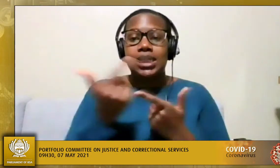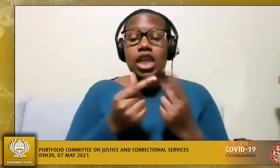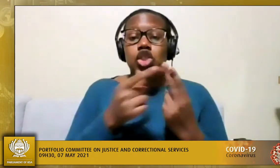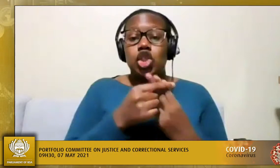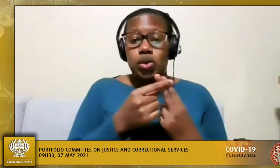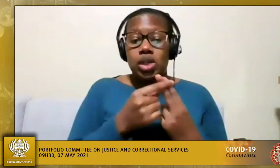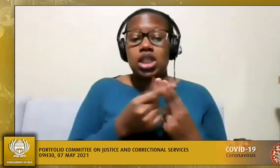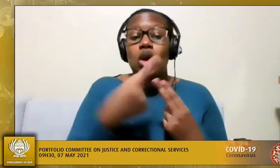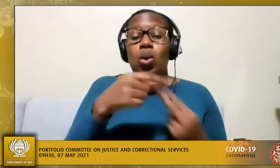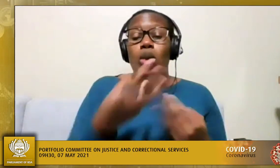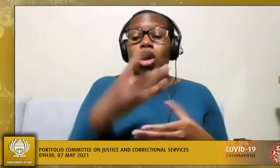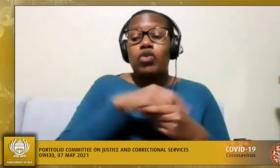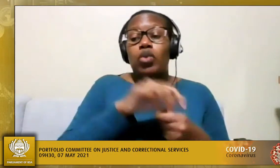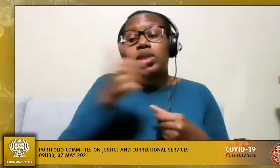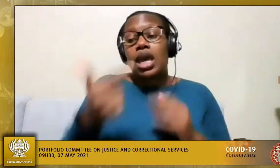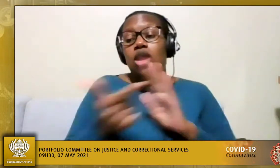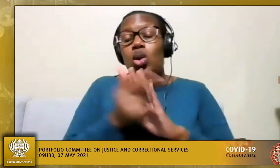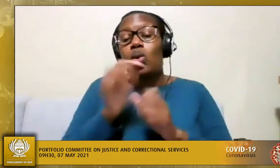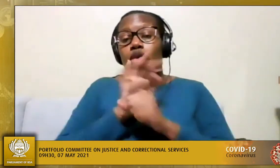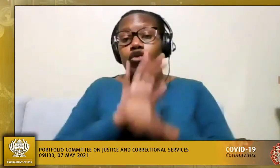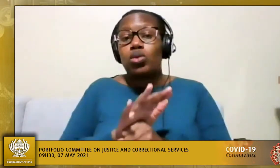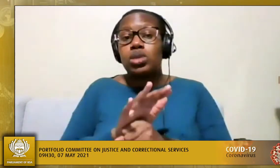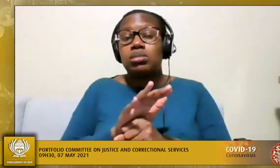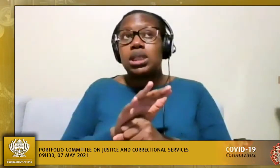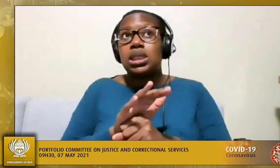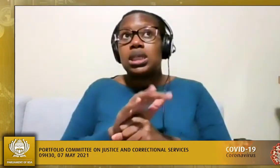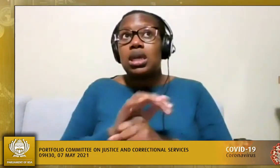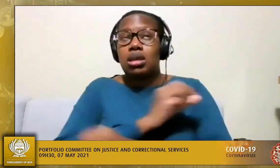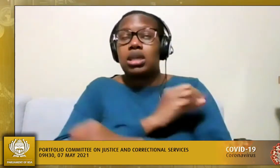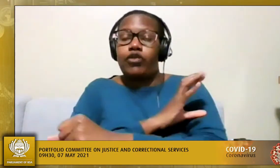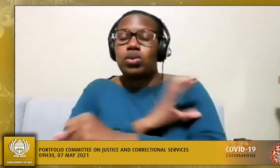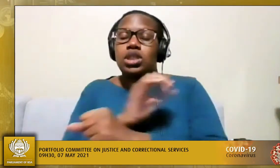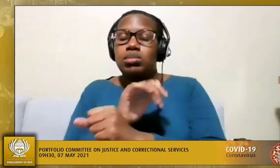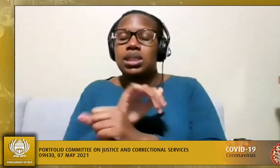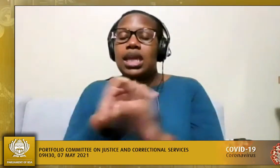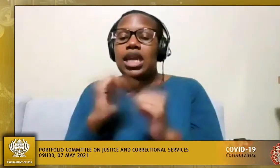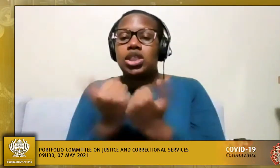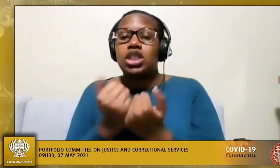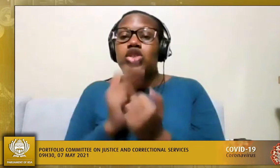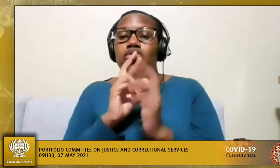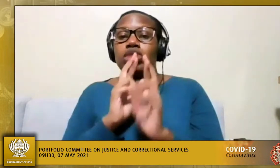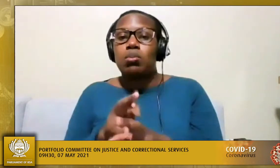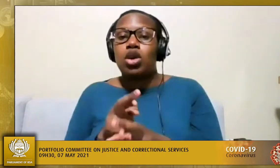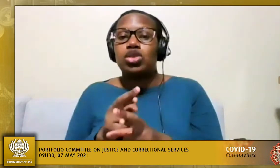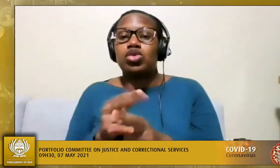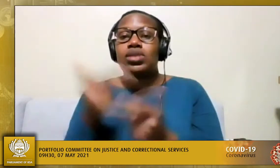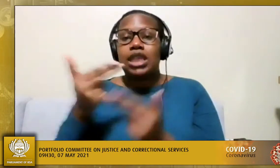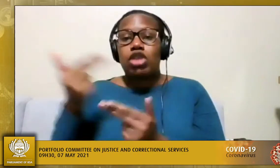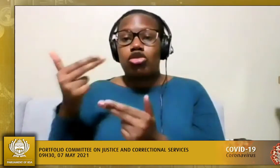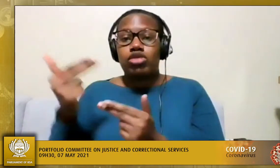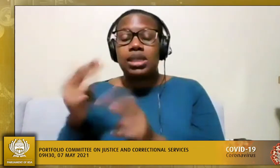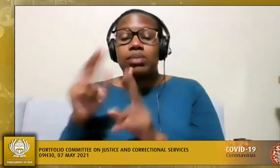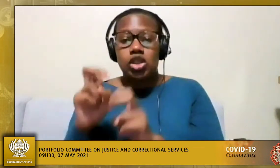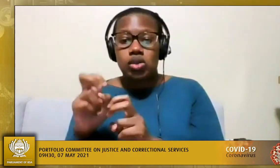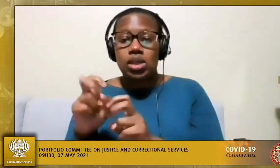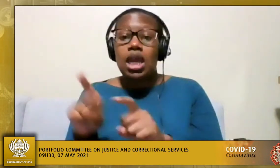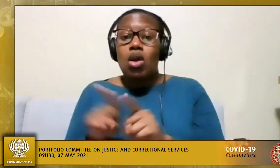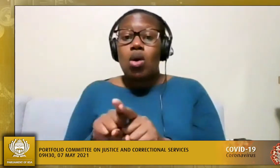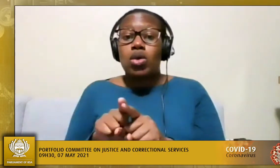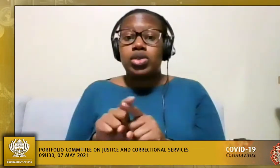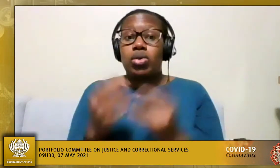respond uh to the issues around terrorism and to the crisis that we currently are seeing in Mozambique we actively